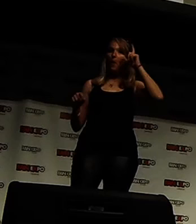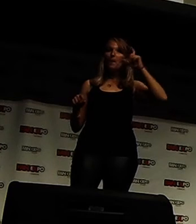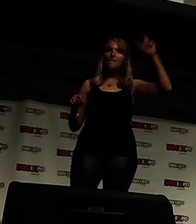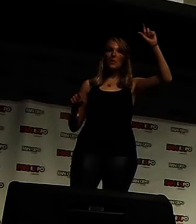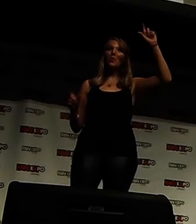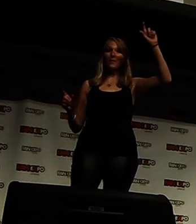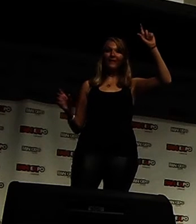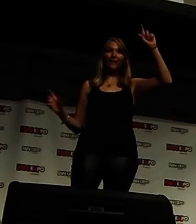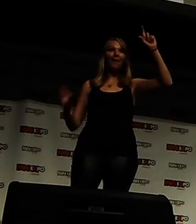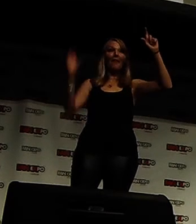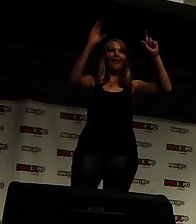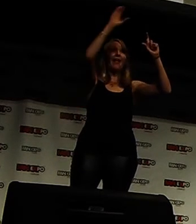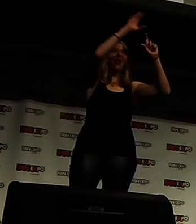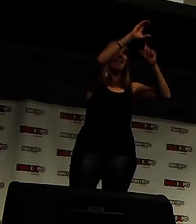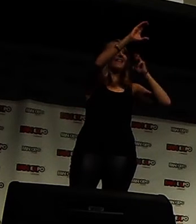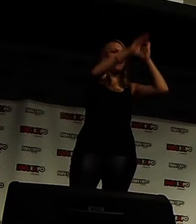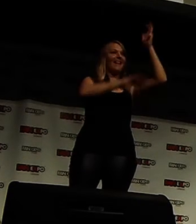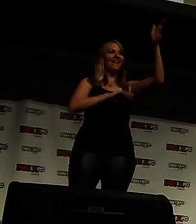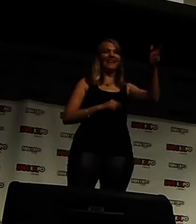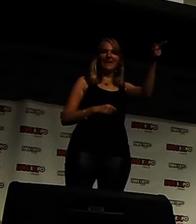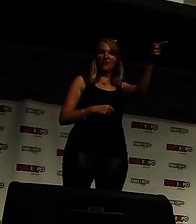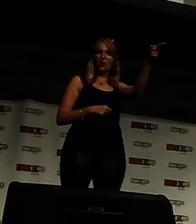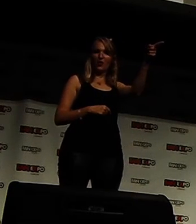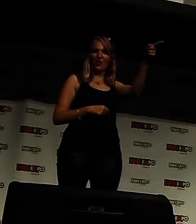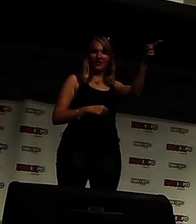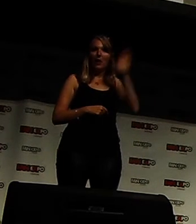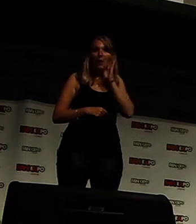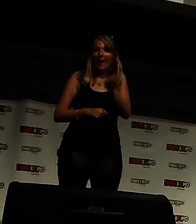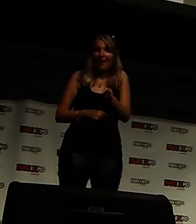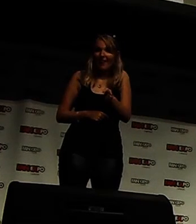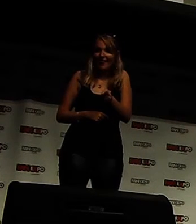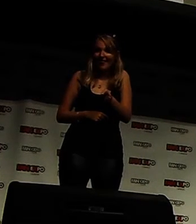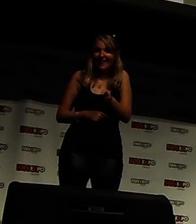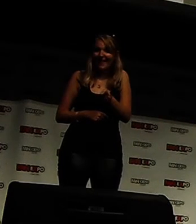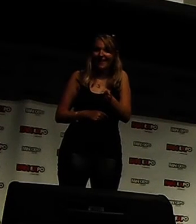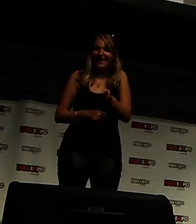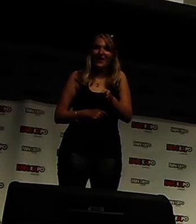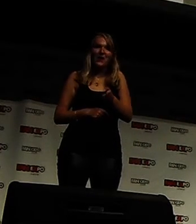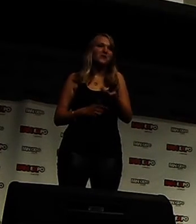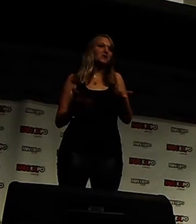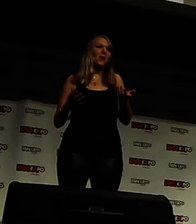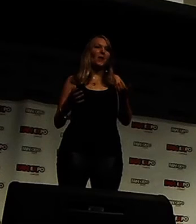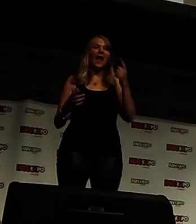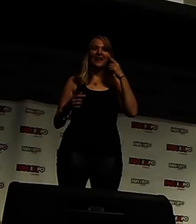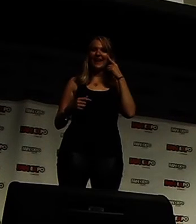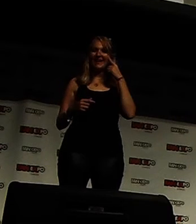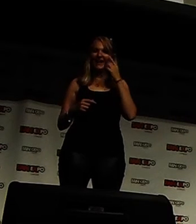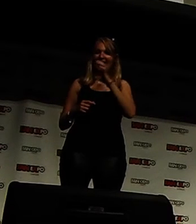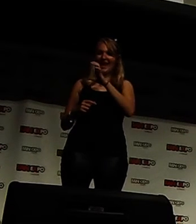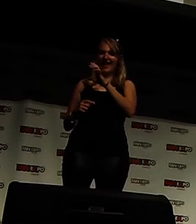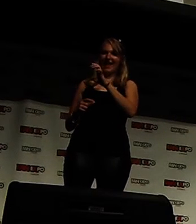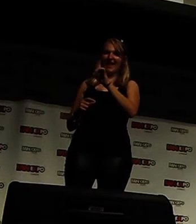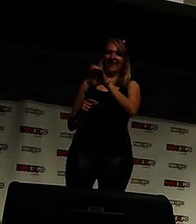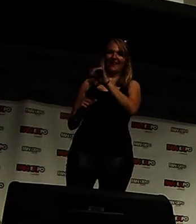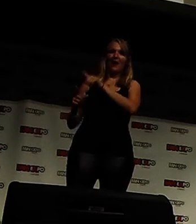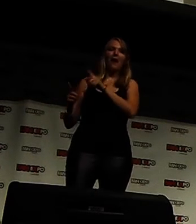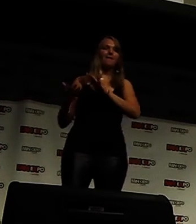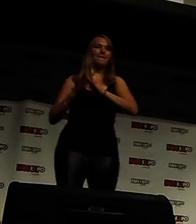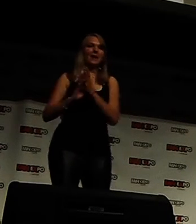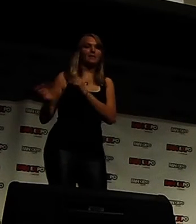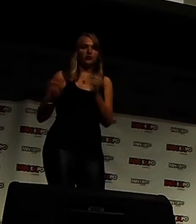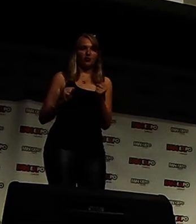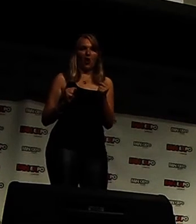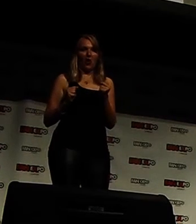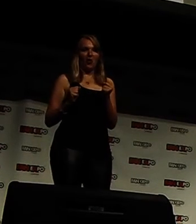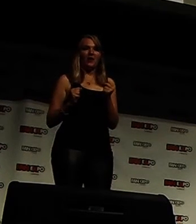there, and he actually will do that, you know, so I think he's, she's had to become quite strong, quite quick, and